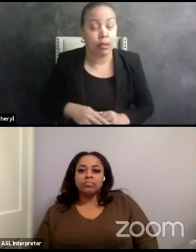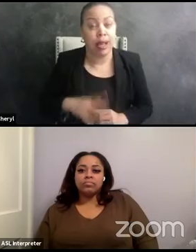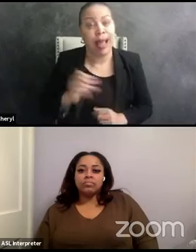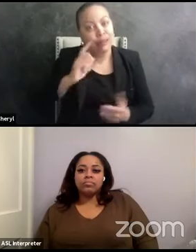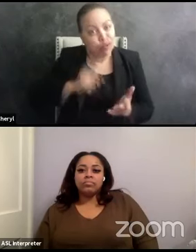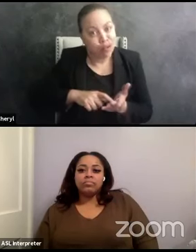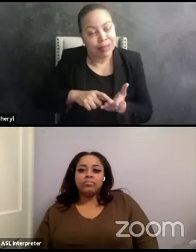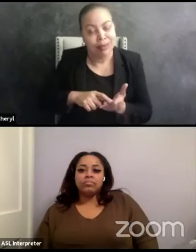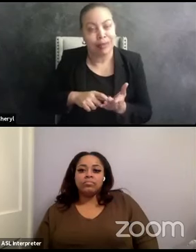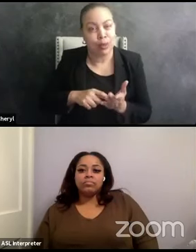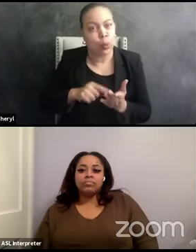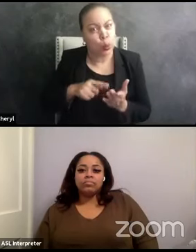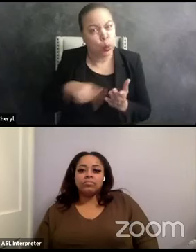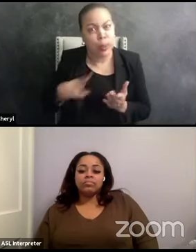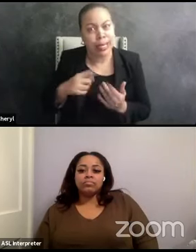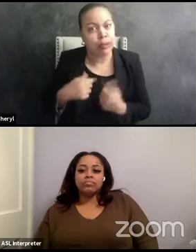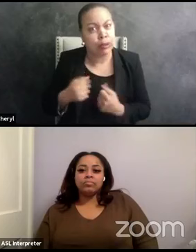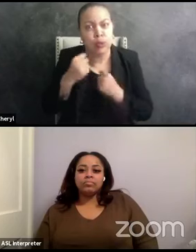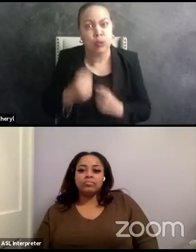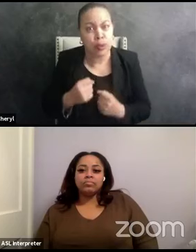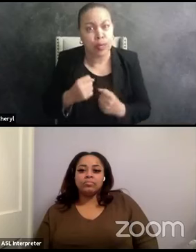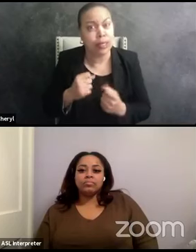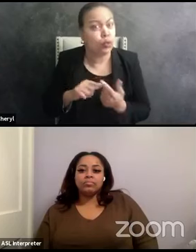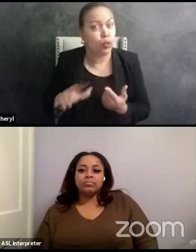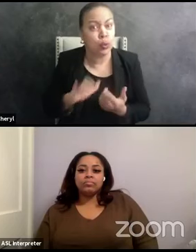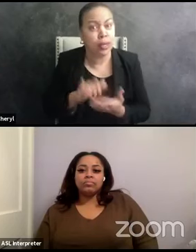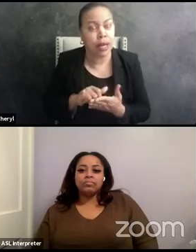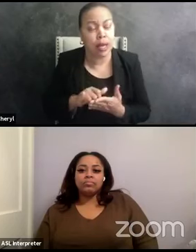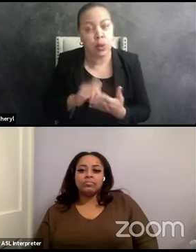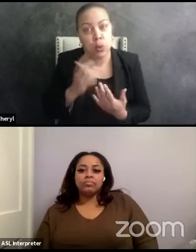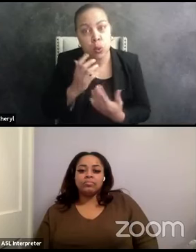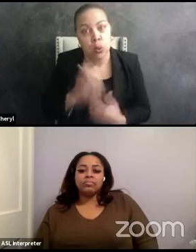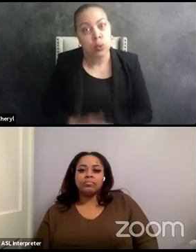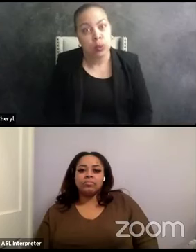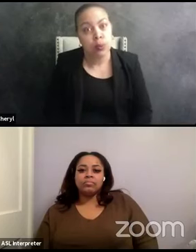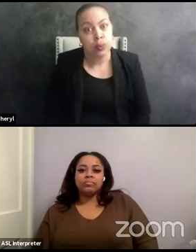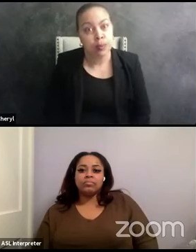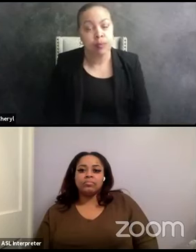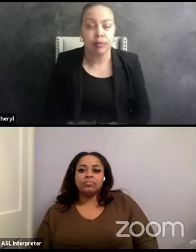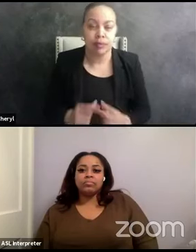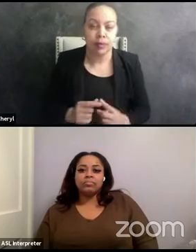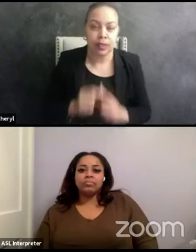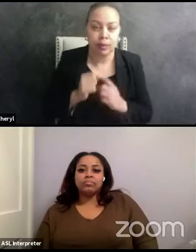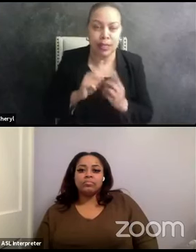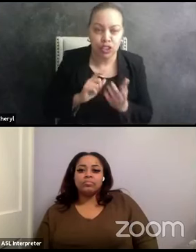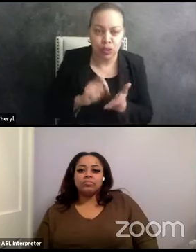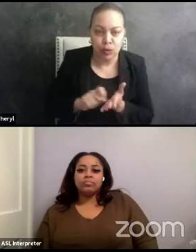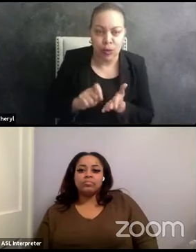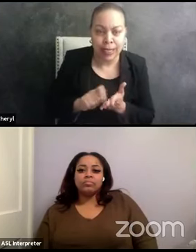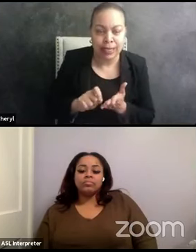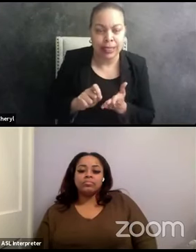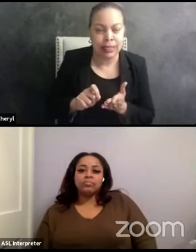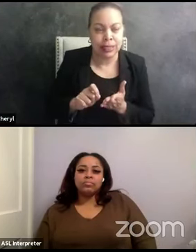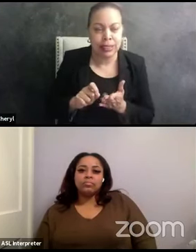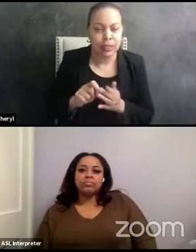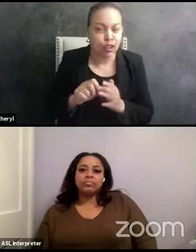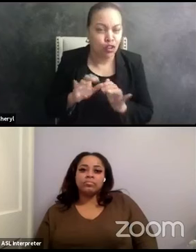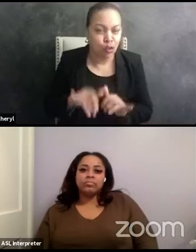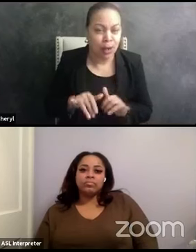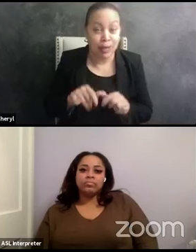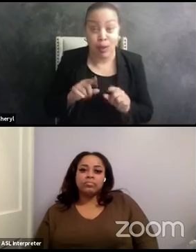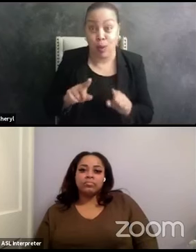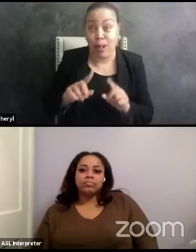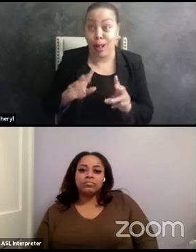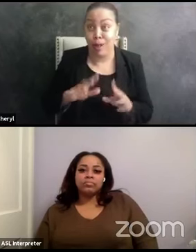to do that. And then, and especially, writing this with while the world is